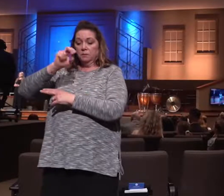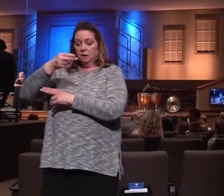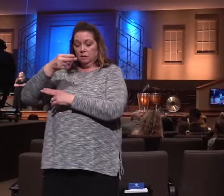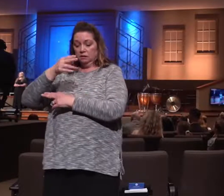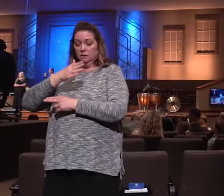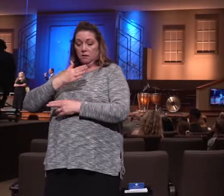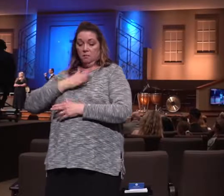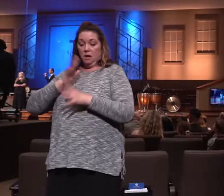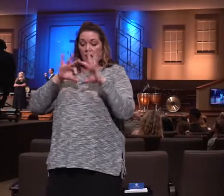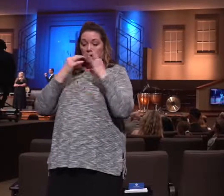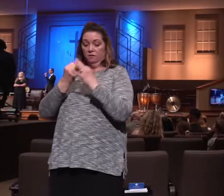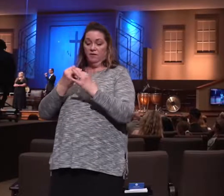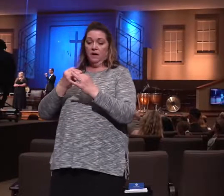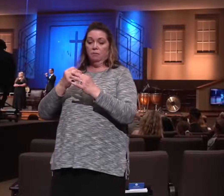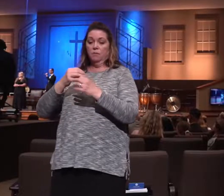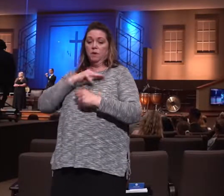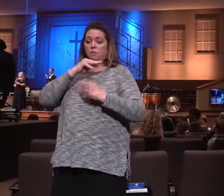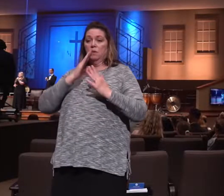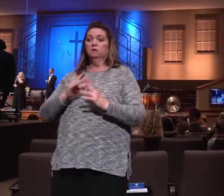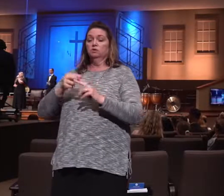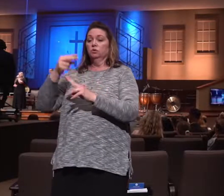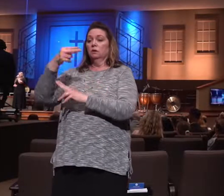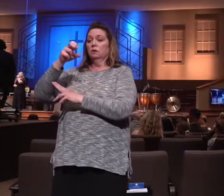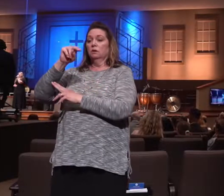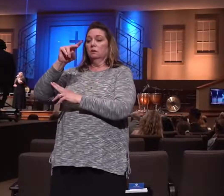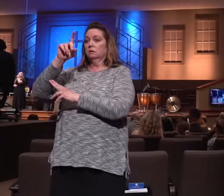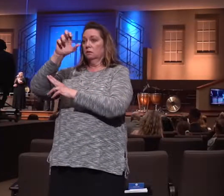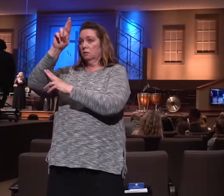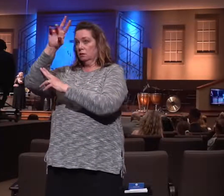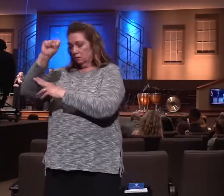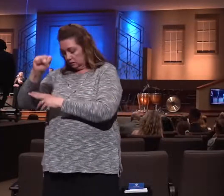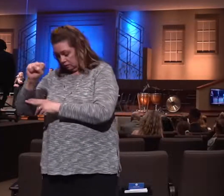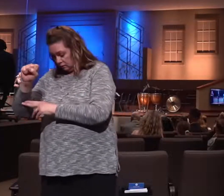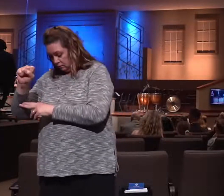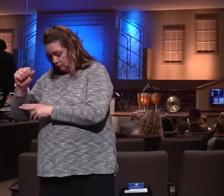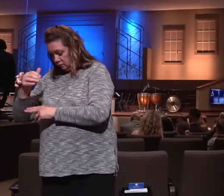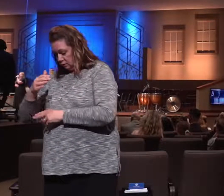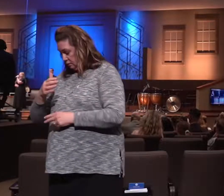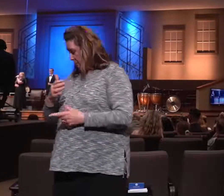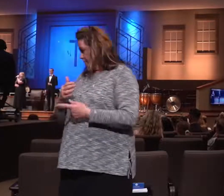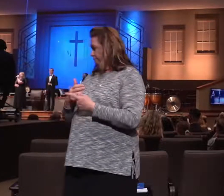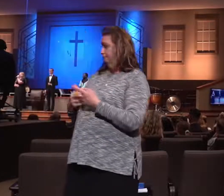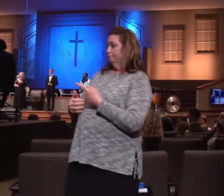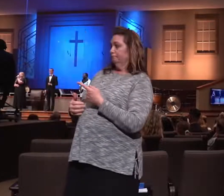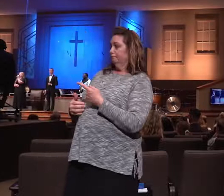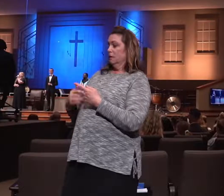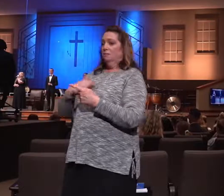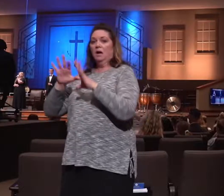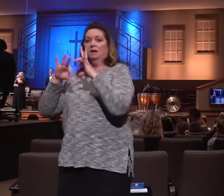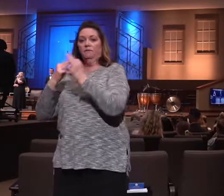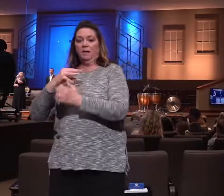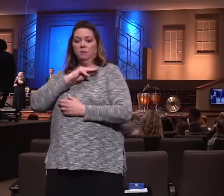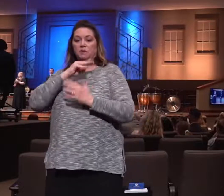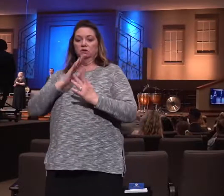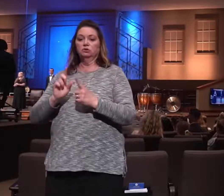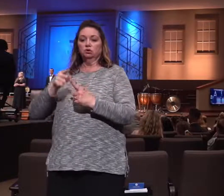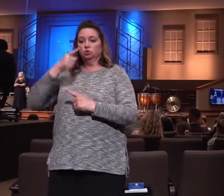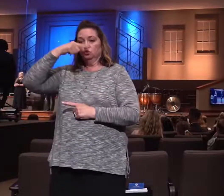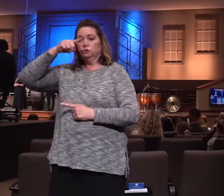are missionaries to the country of Honduras, and I'm a freshman. Sawadika, I'm Faith Cohn. My family are missionaries to Thailand, and I'm a